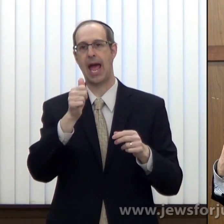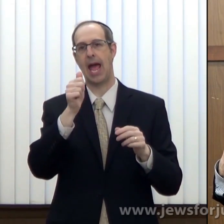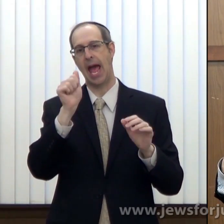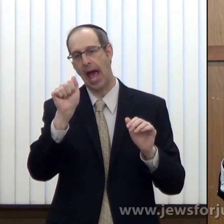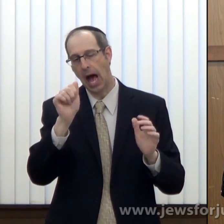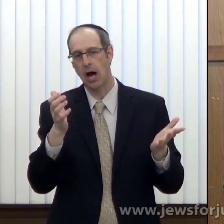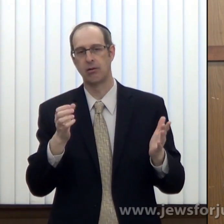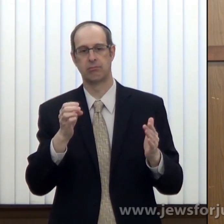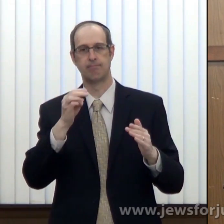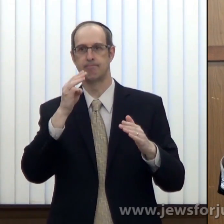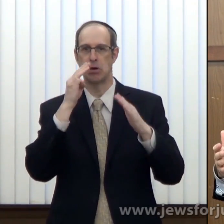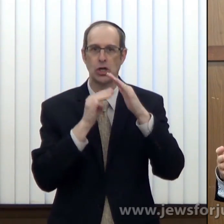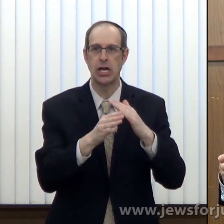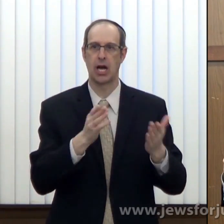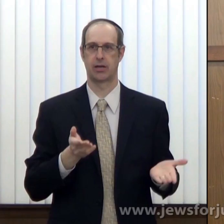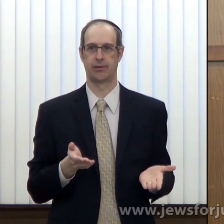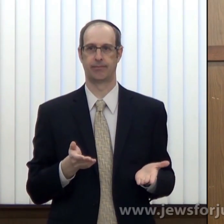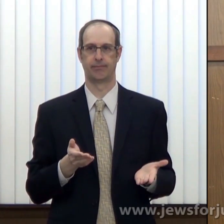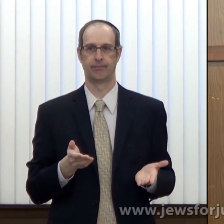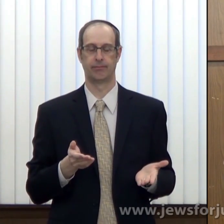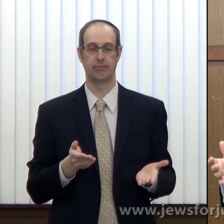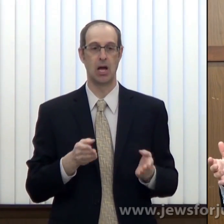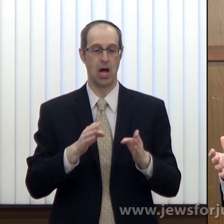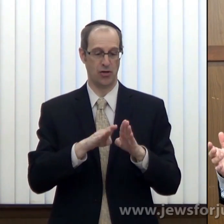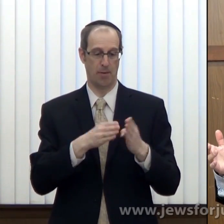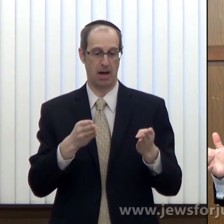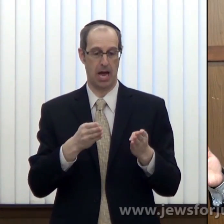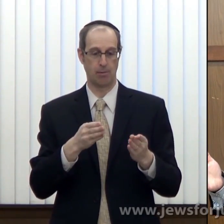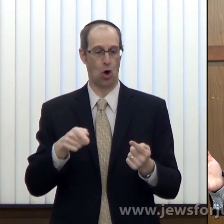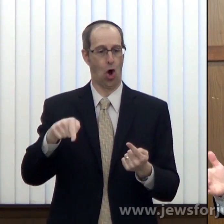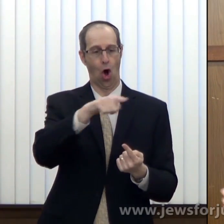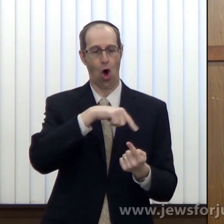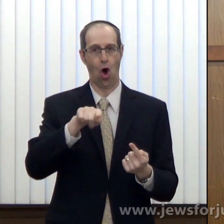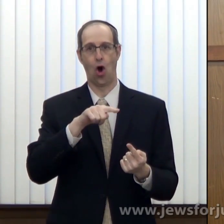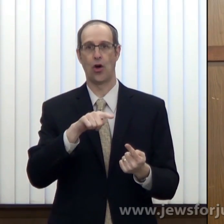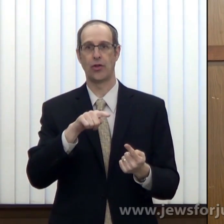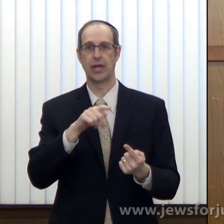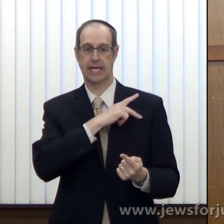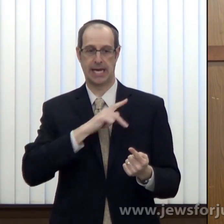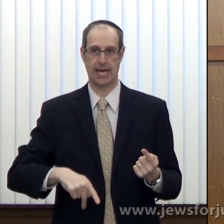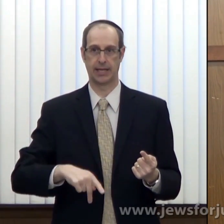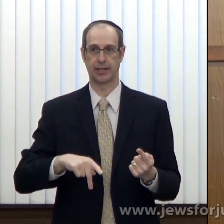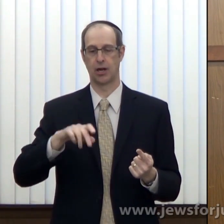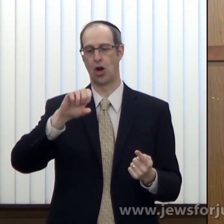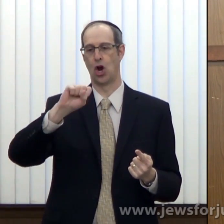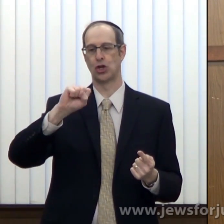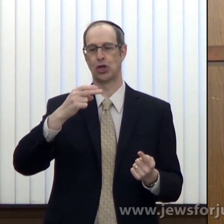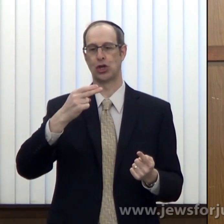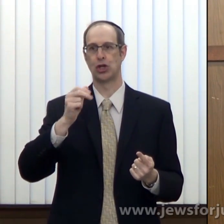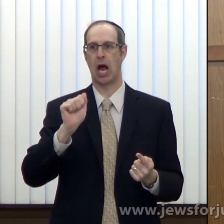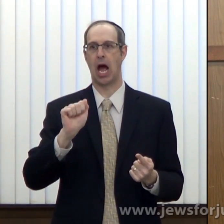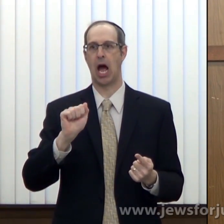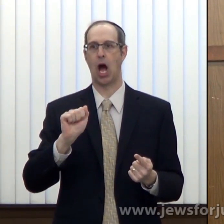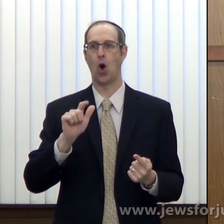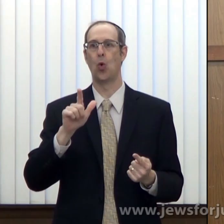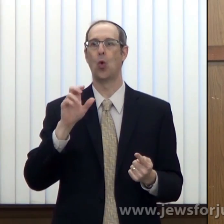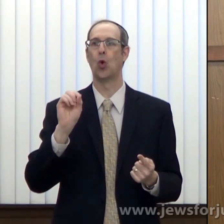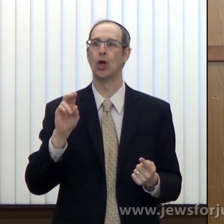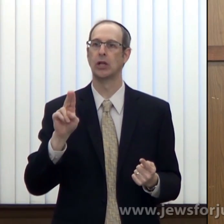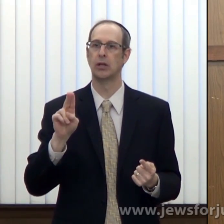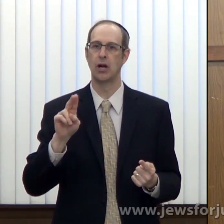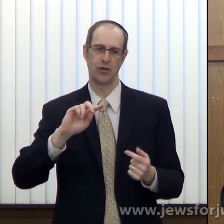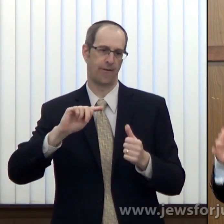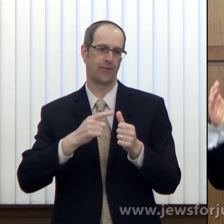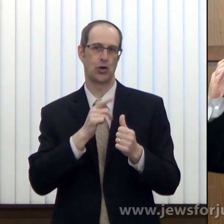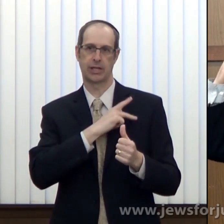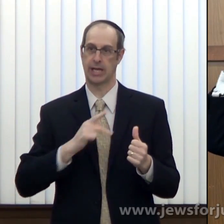Messiah. We see in the Bible that the kings, the Jewish kings, like Shaul, Saul, the first